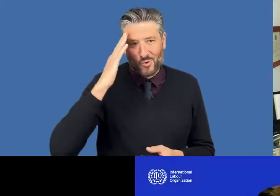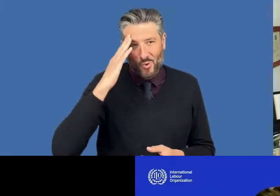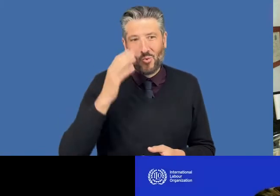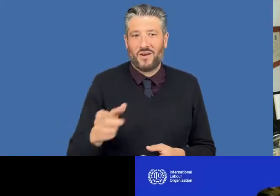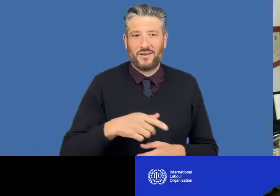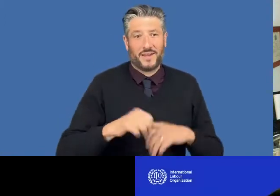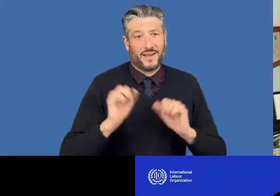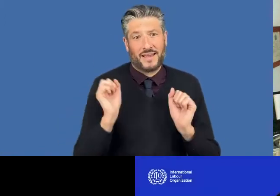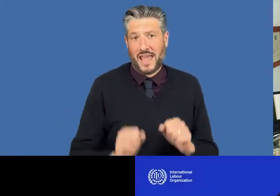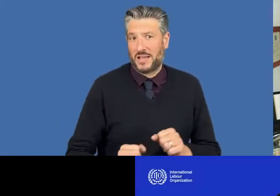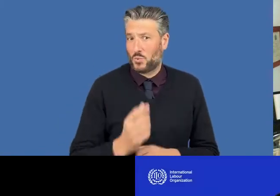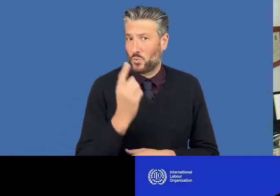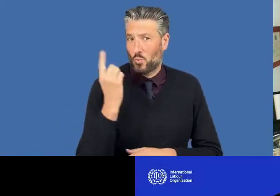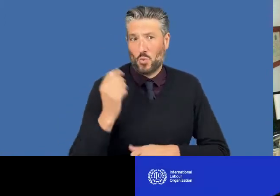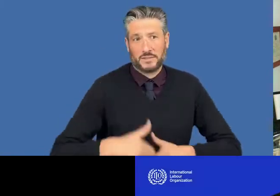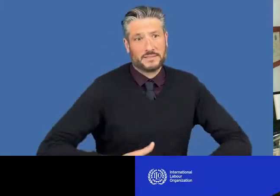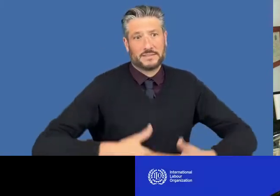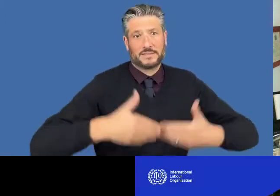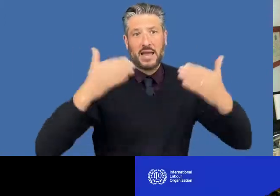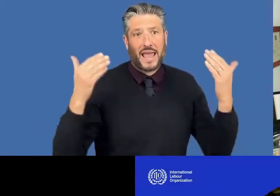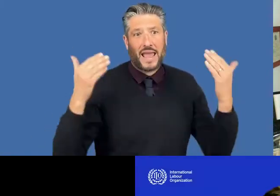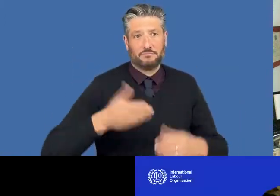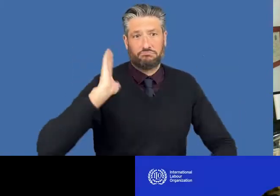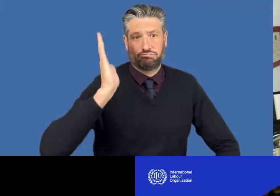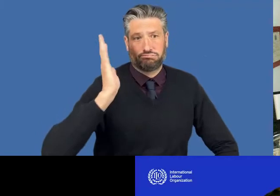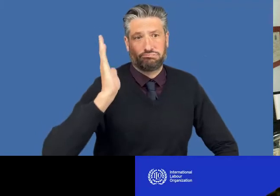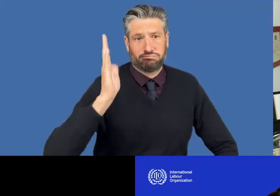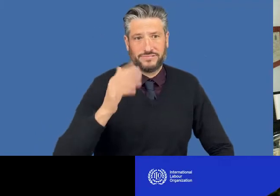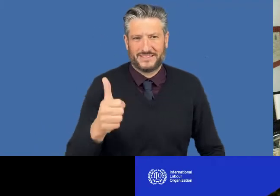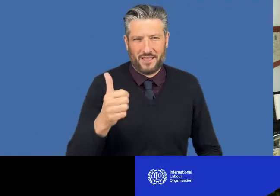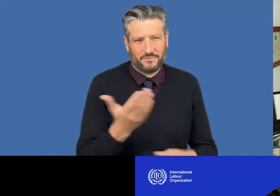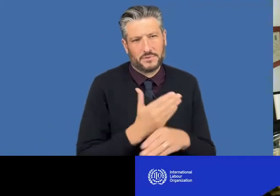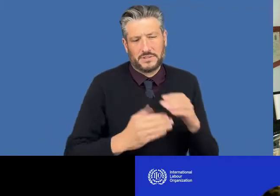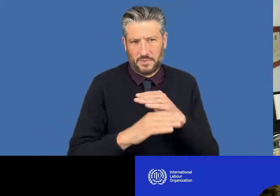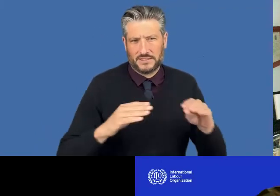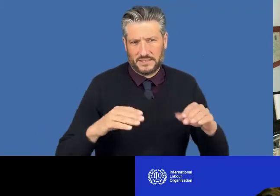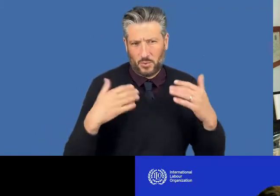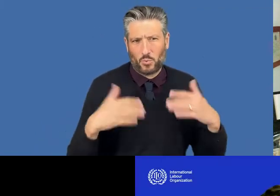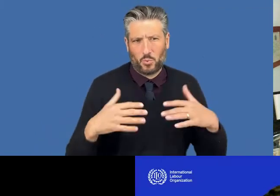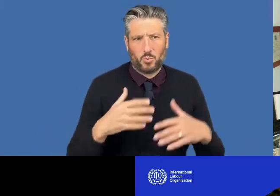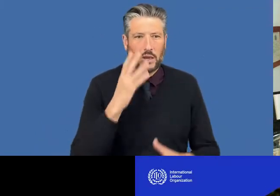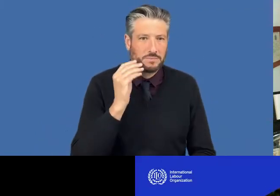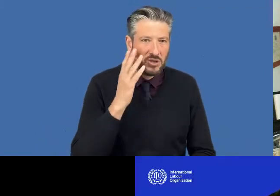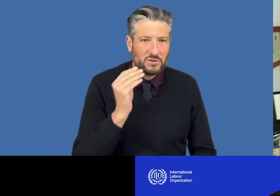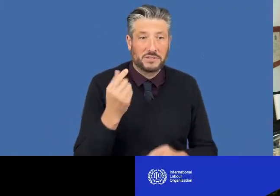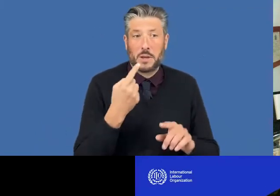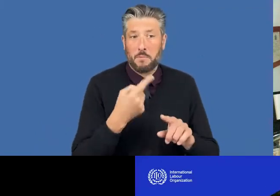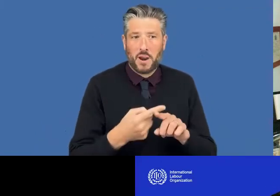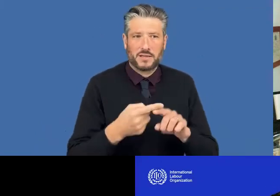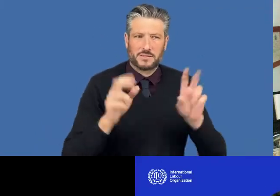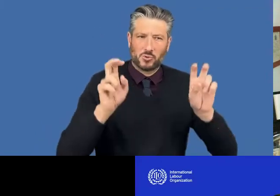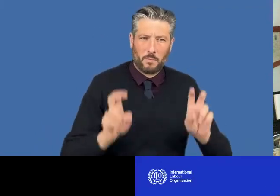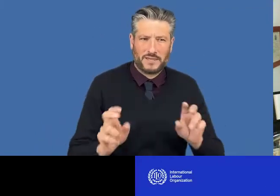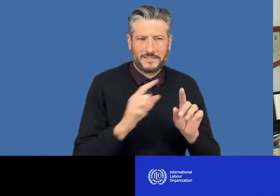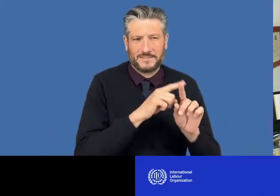in terms of including people with disabilities. And you touched upon very many important points, some of them more complex. But I just wanted to point